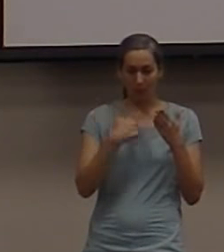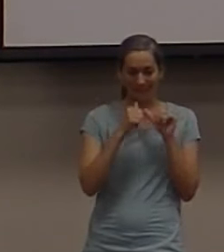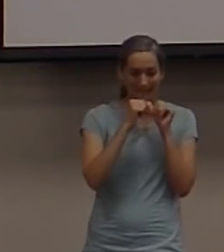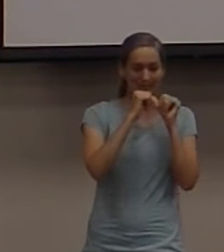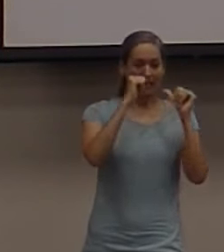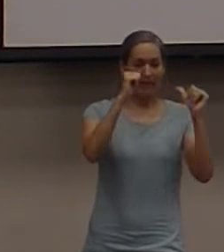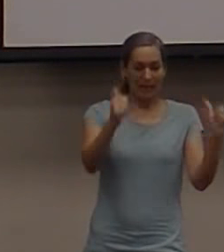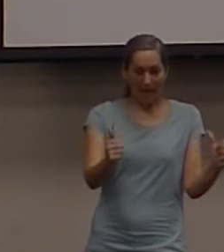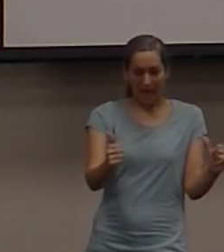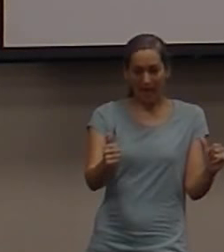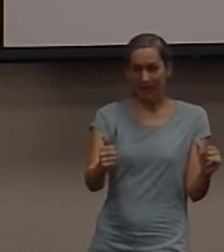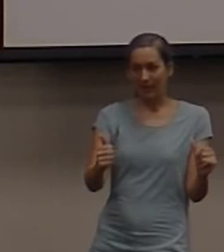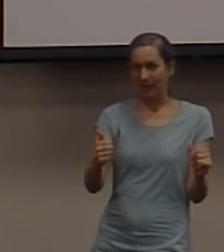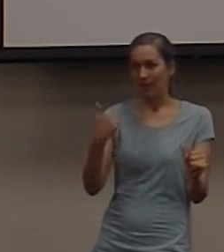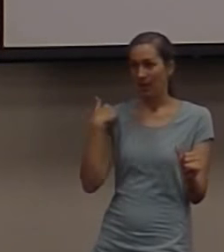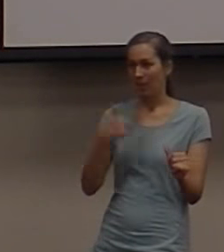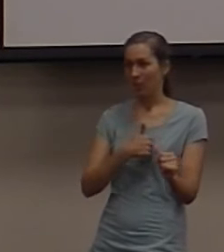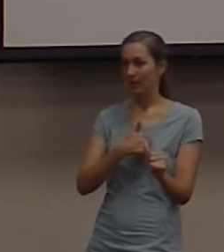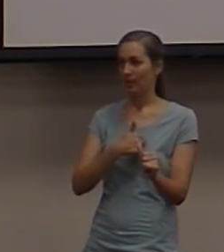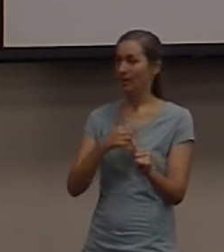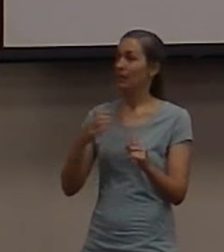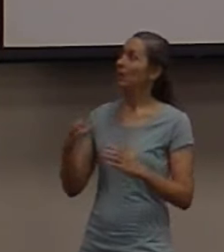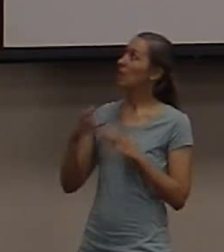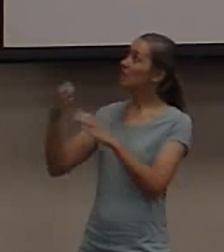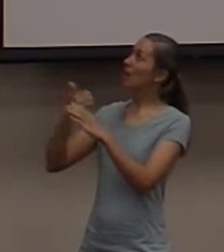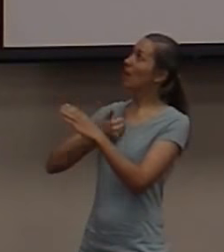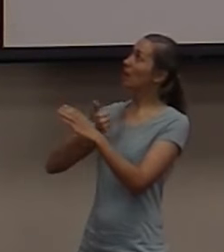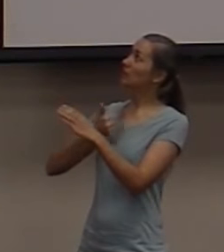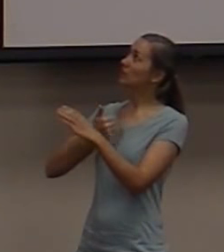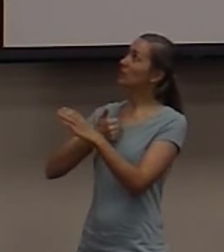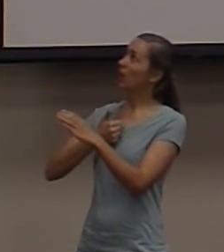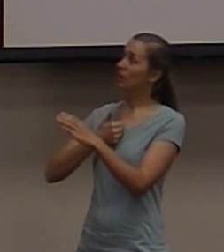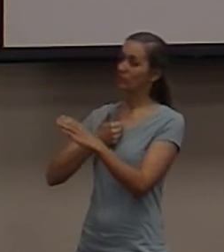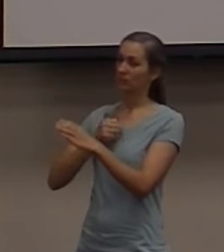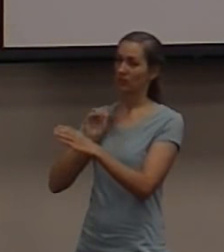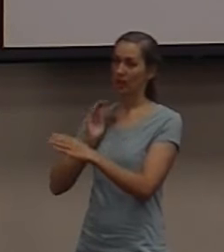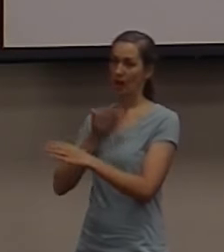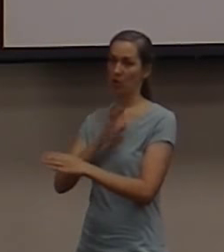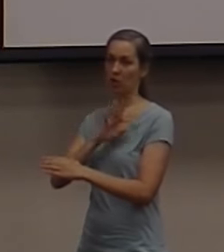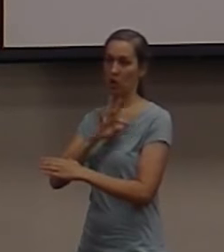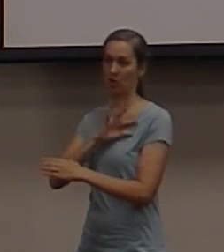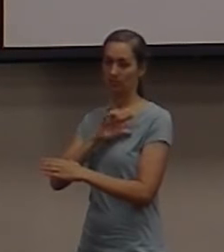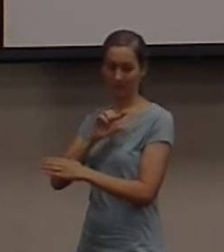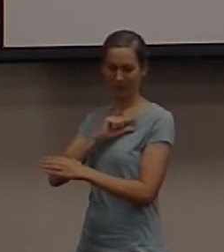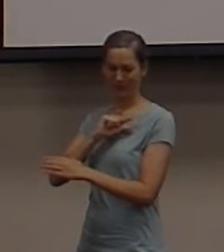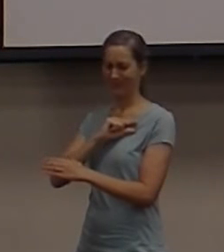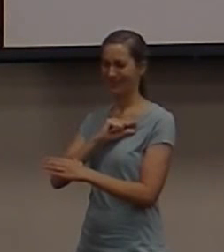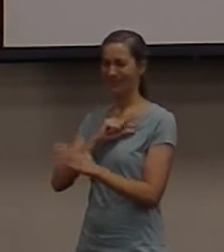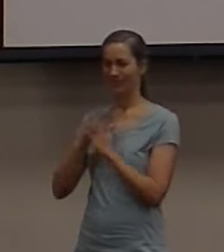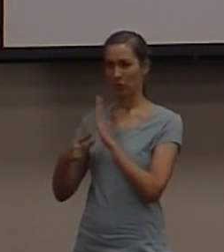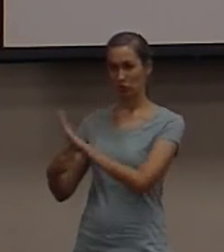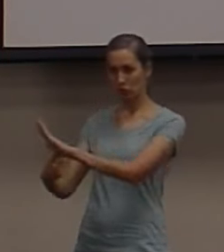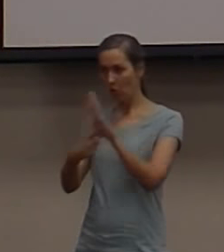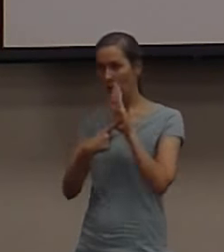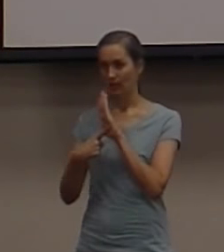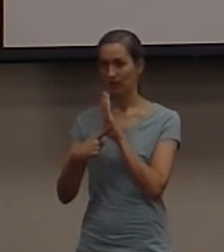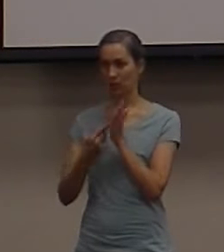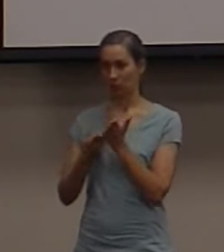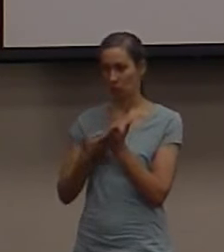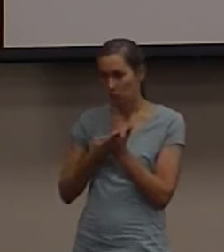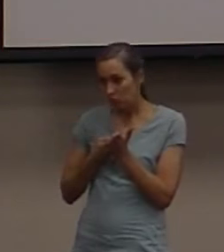God, but commending ourselves before God to everyone's conscience by an open display of one thing: truth.